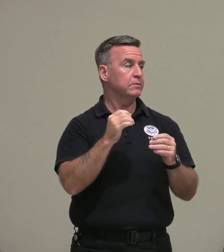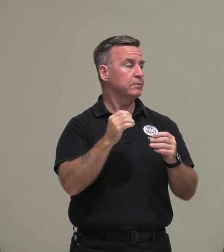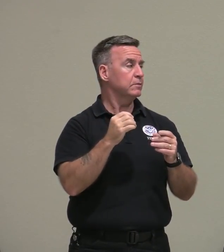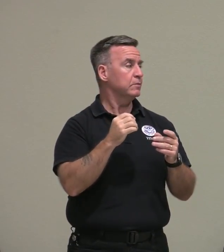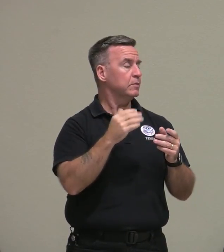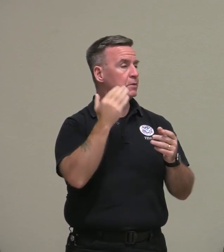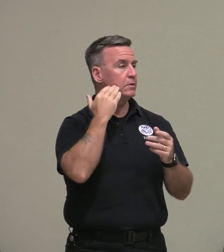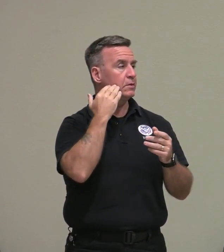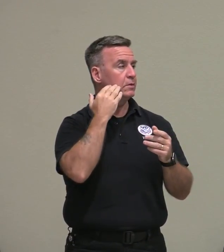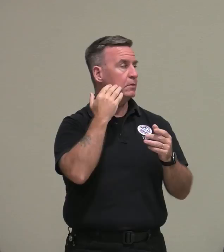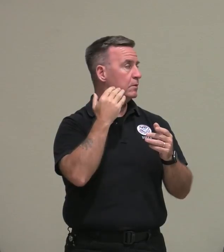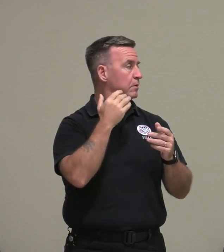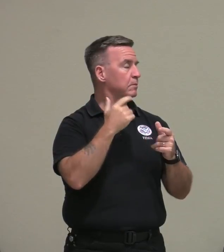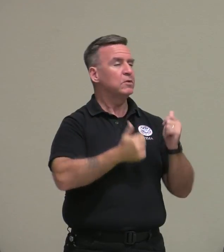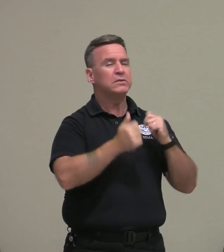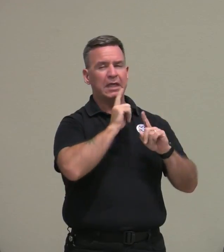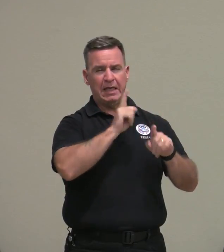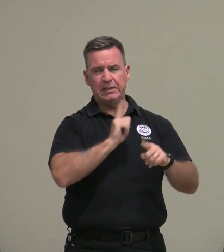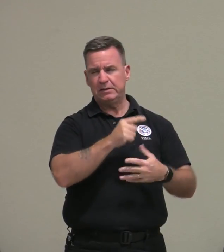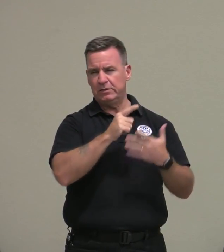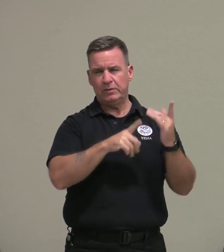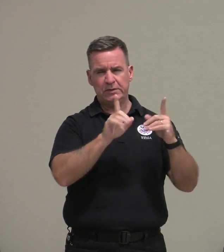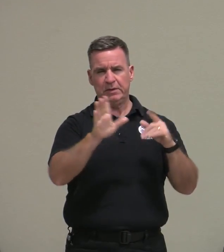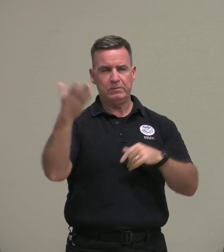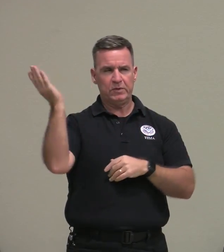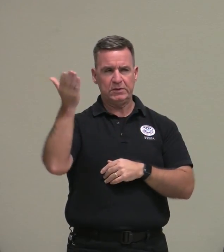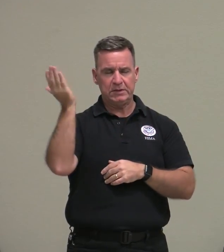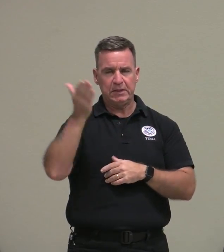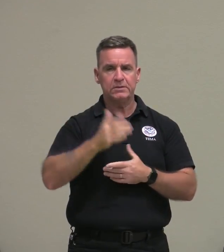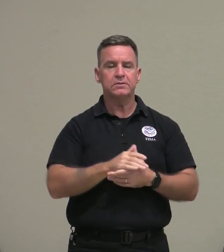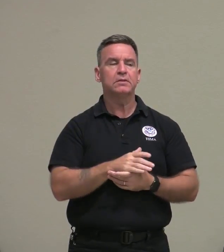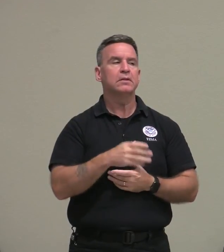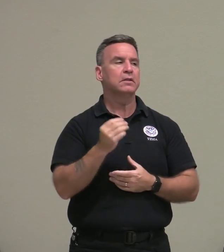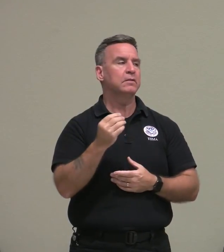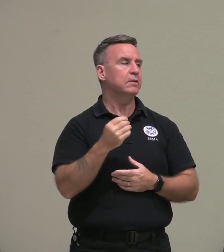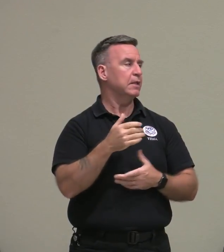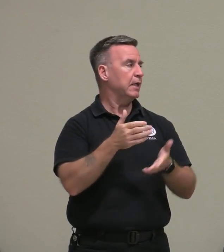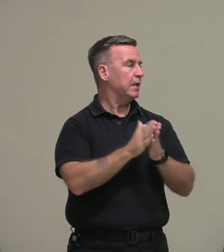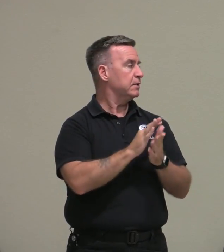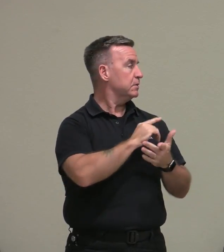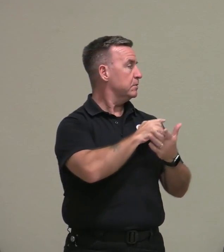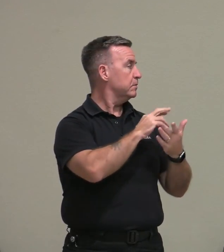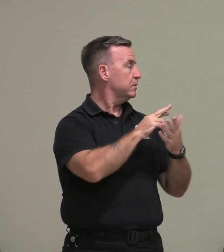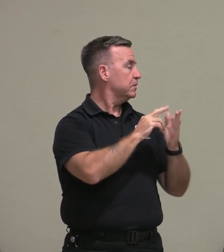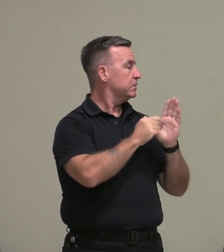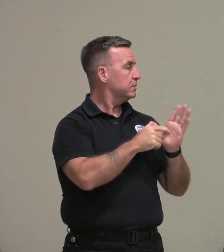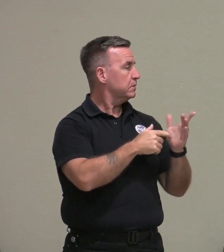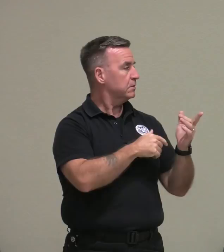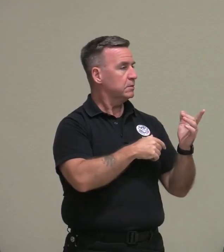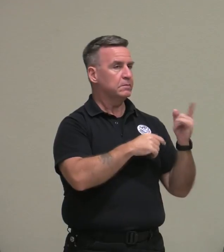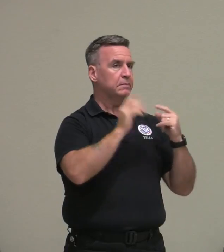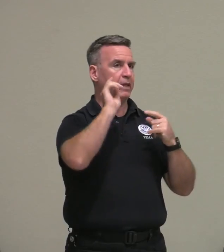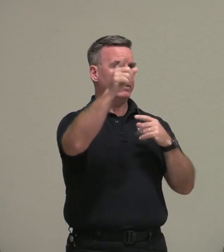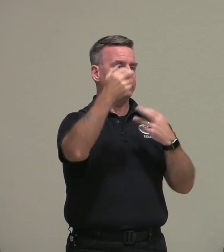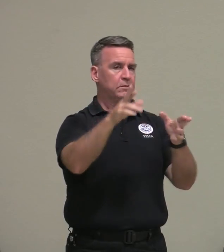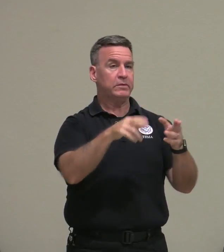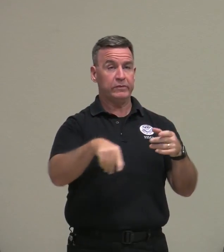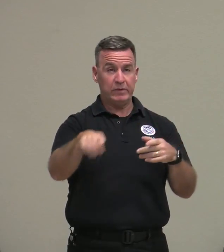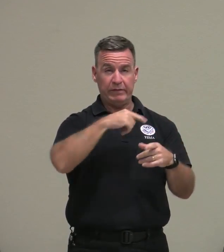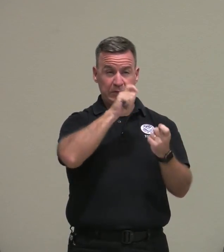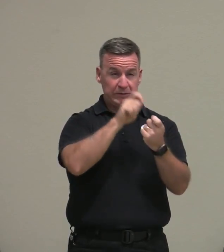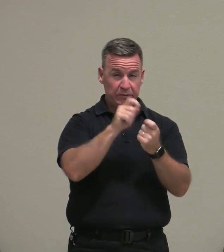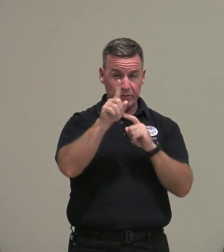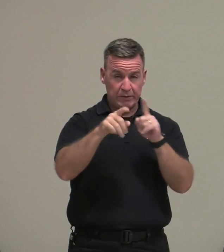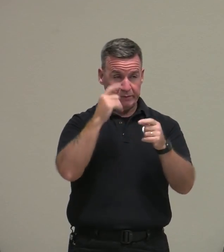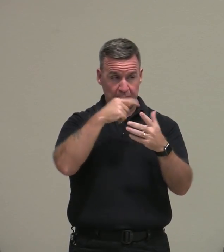know is they largely address the questions in their presentation, and I am going to ask these representatives to step to the back of the room, and if you have a